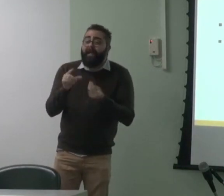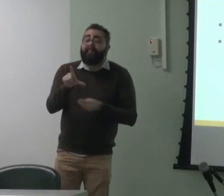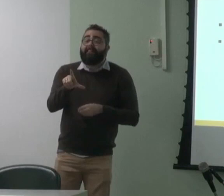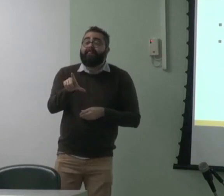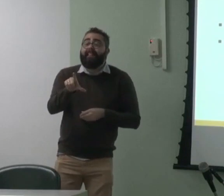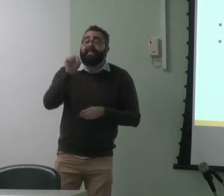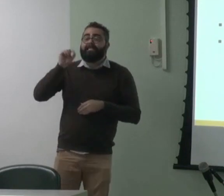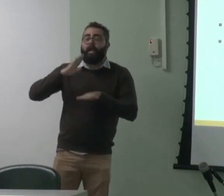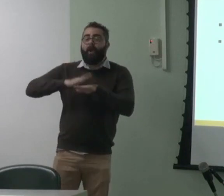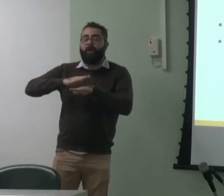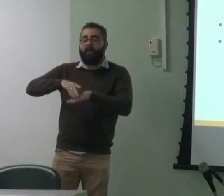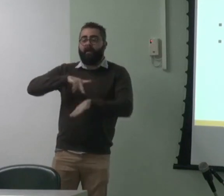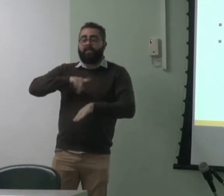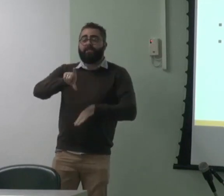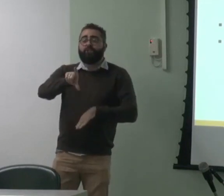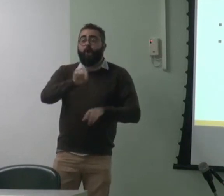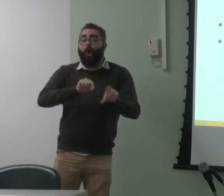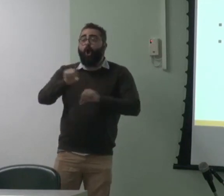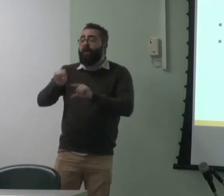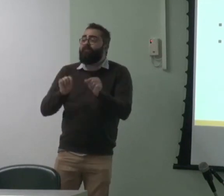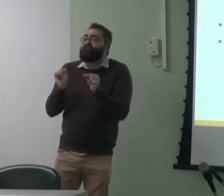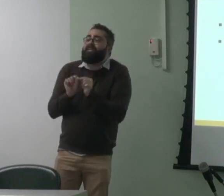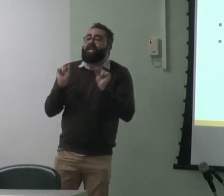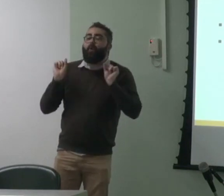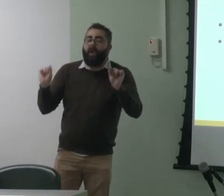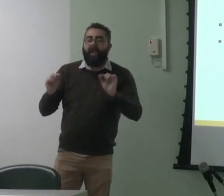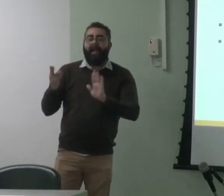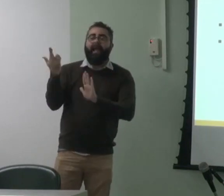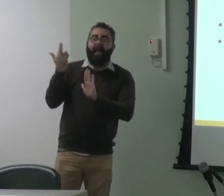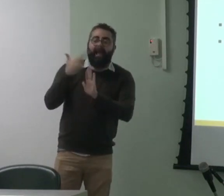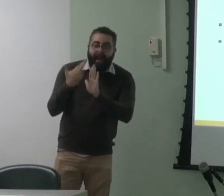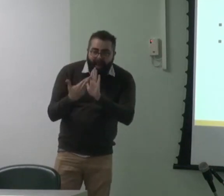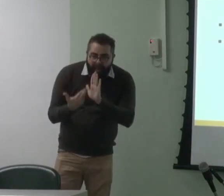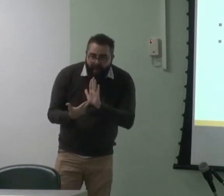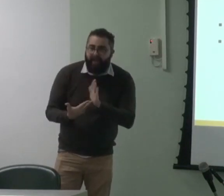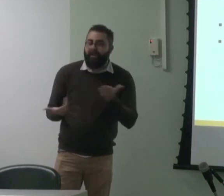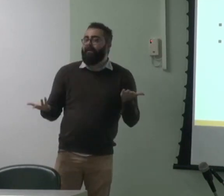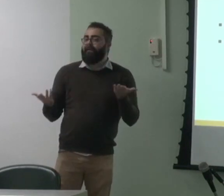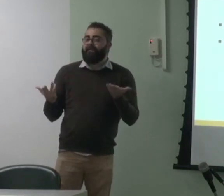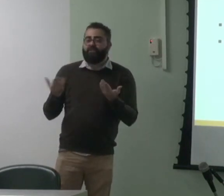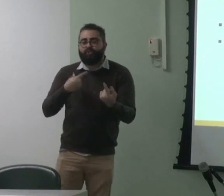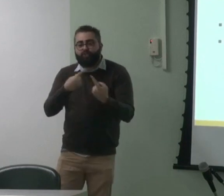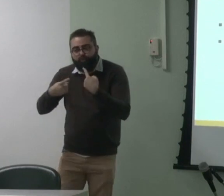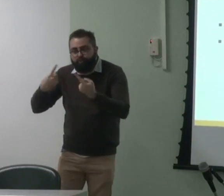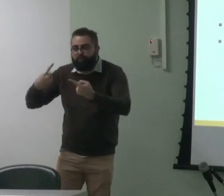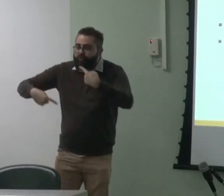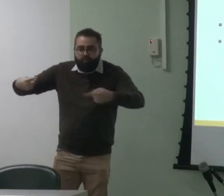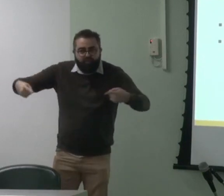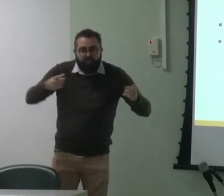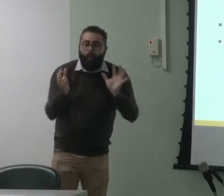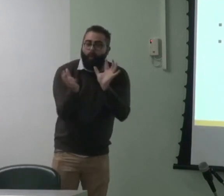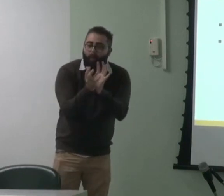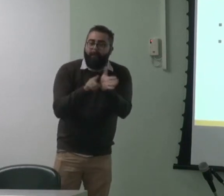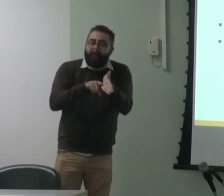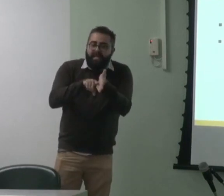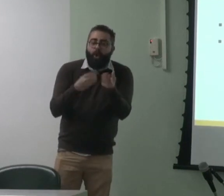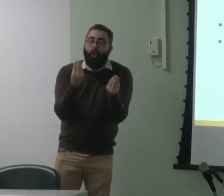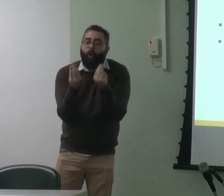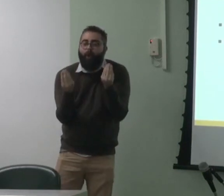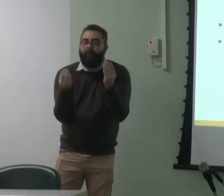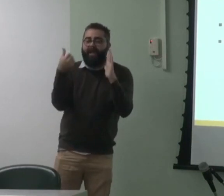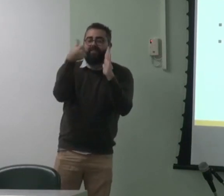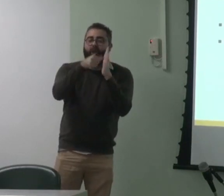have to be made when compiling these resources. First of all, we have